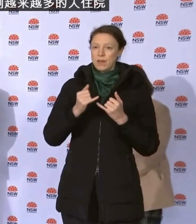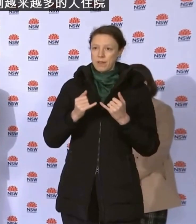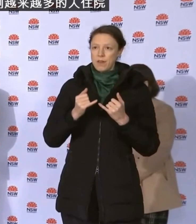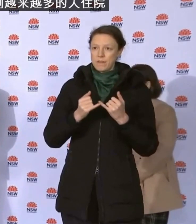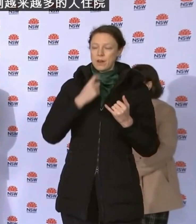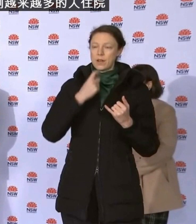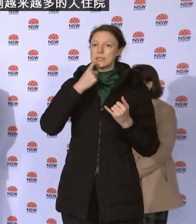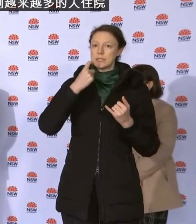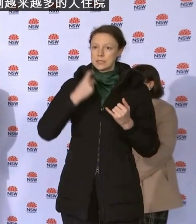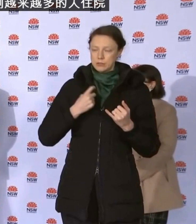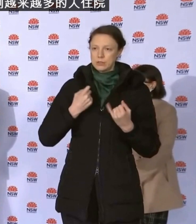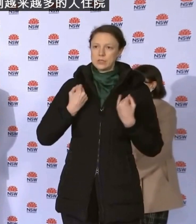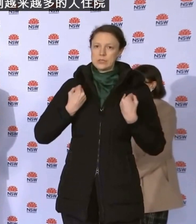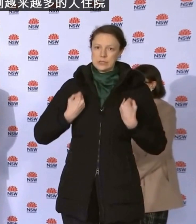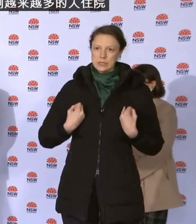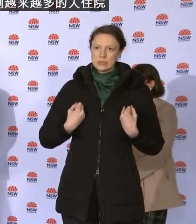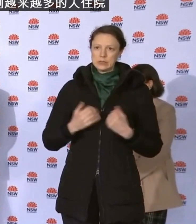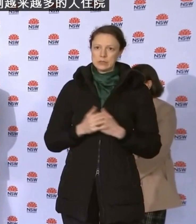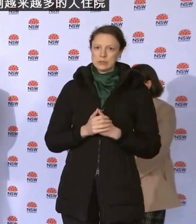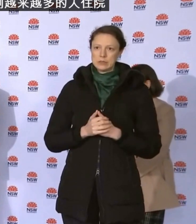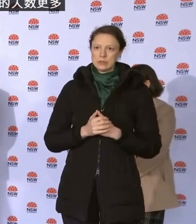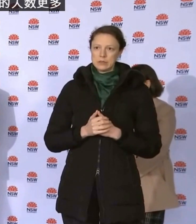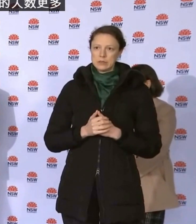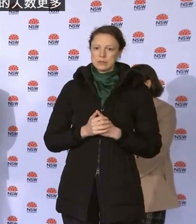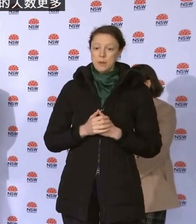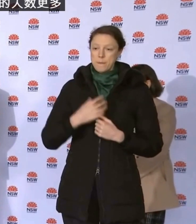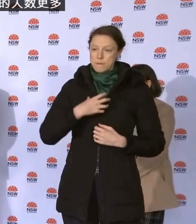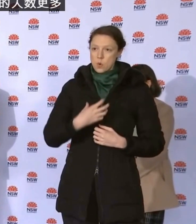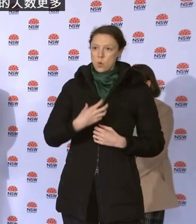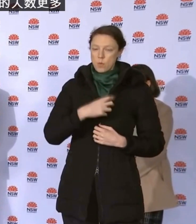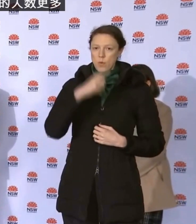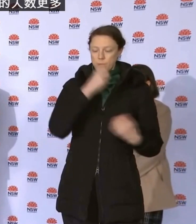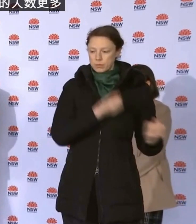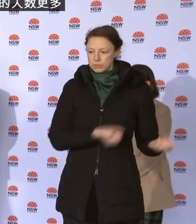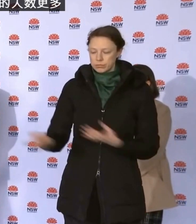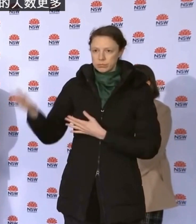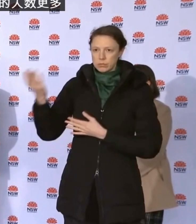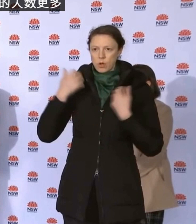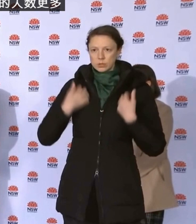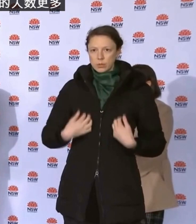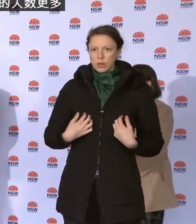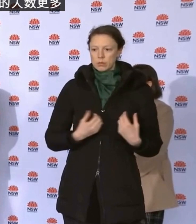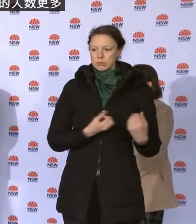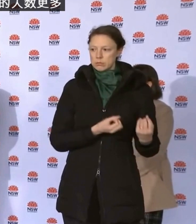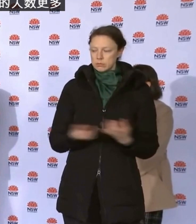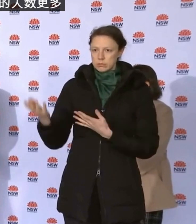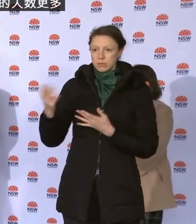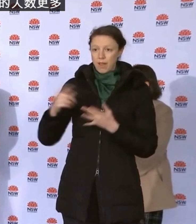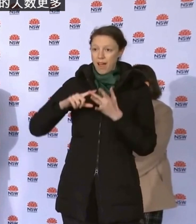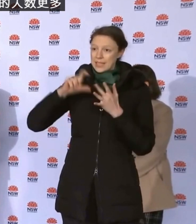are seeing more hospitalisations, more admissions to ICU, more people on